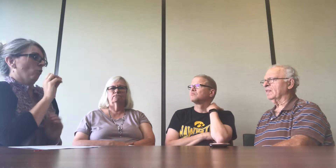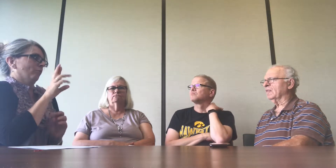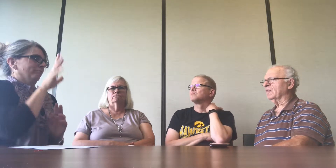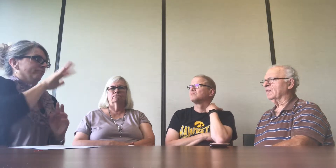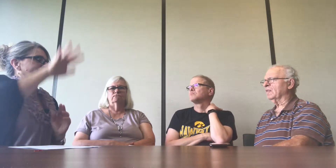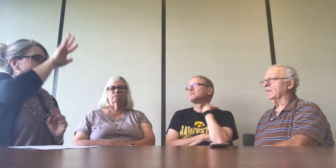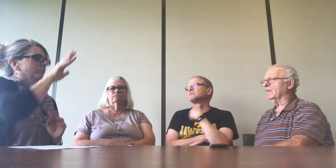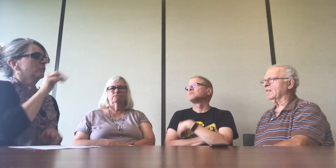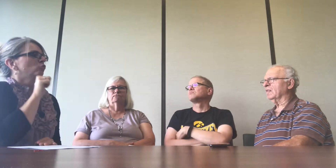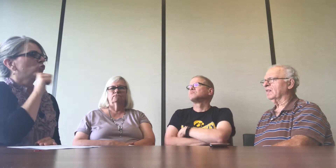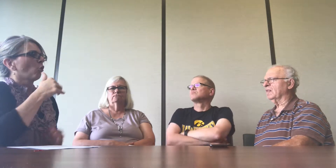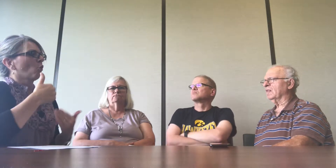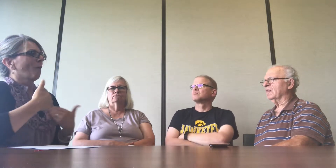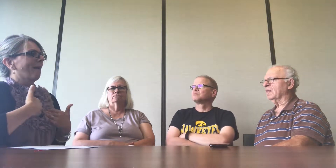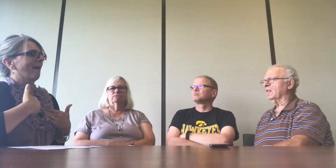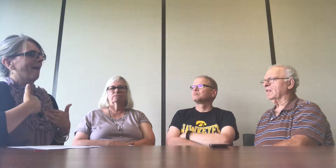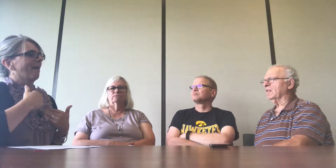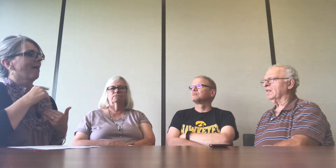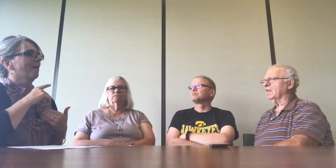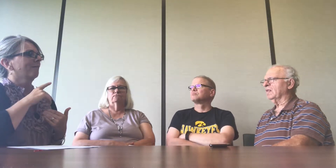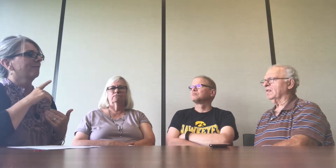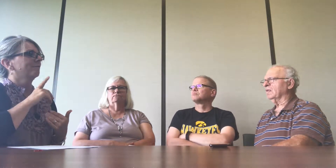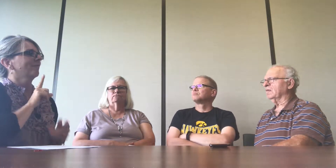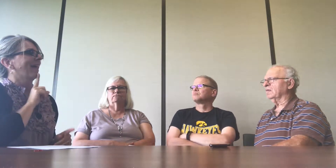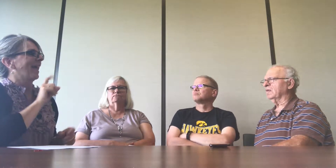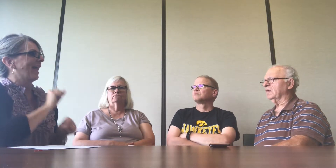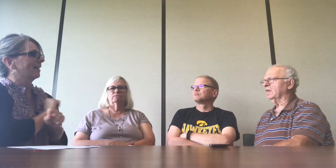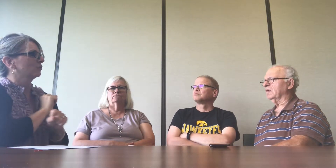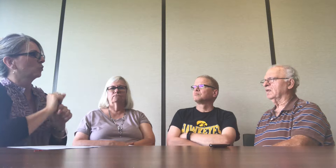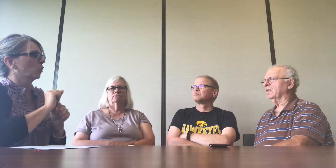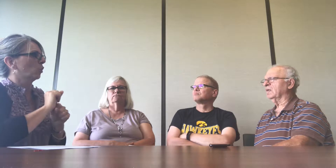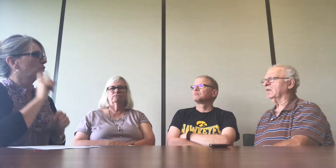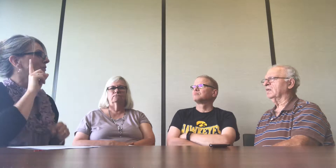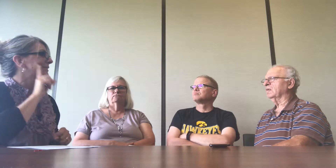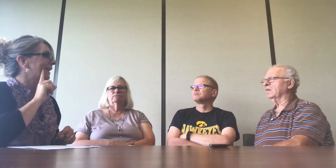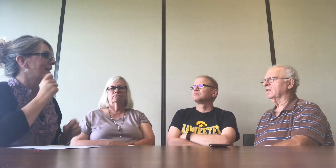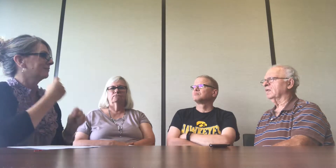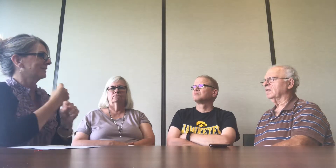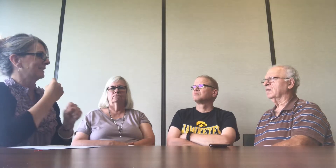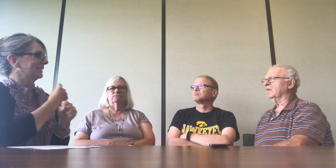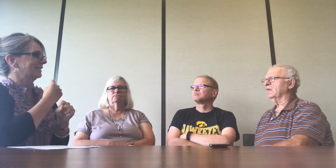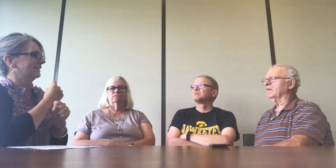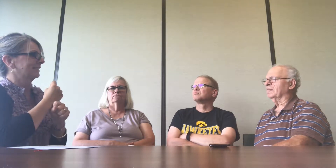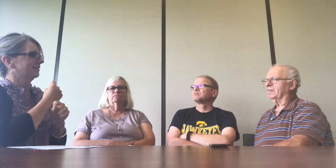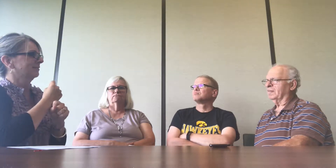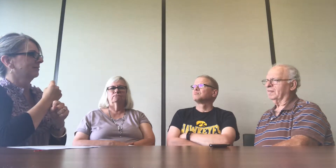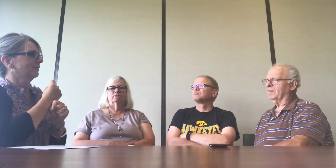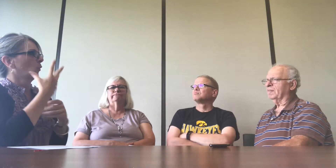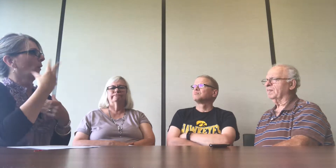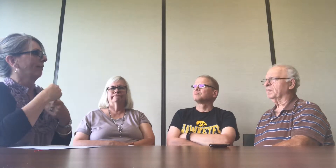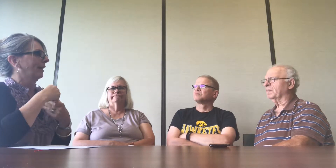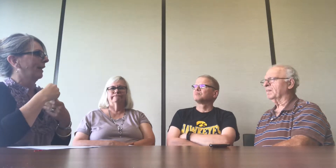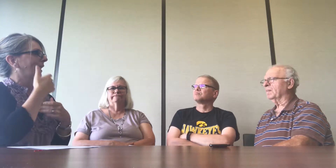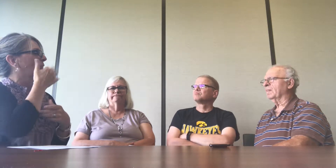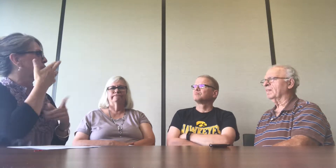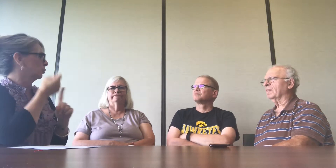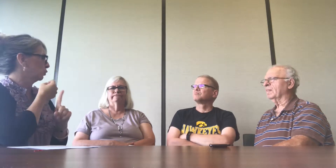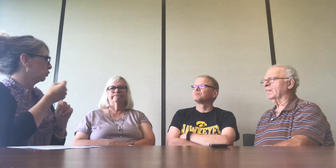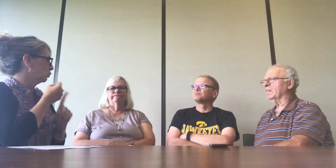You know, in Iowa, really all over, there are no statistics related to